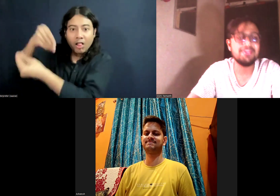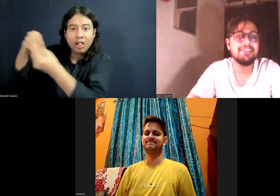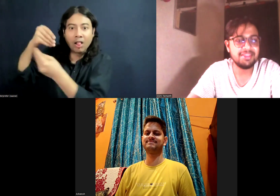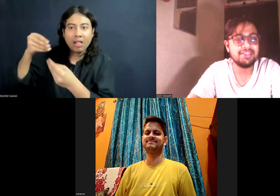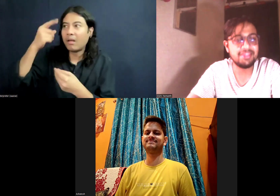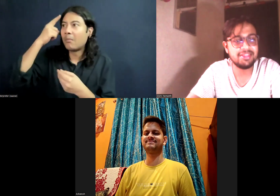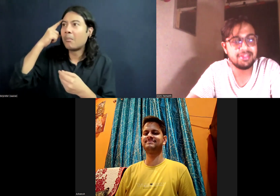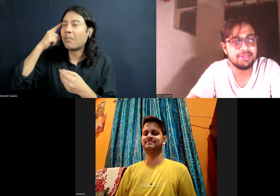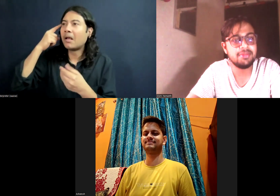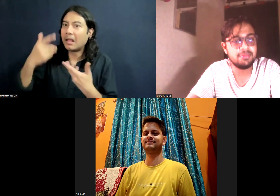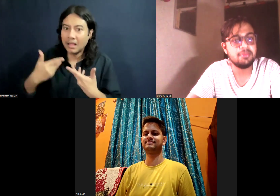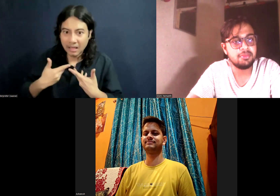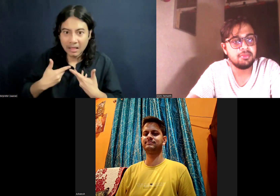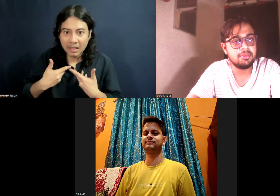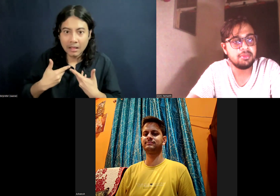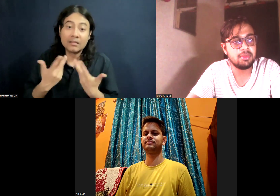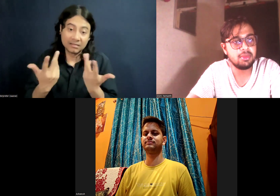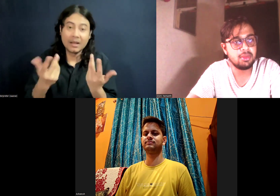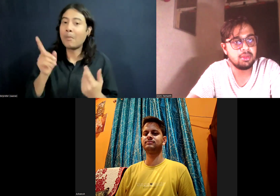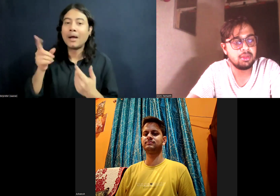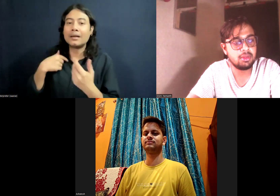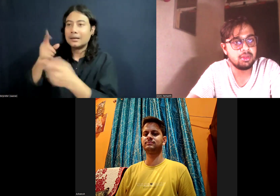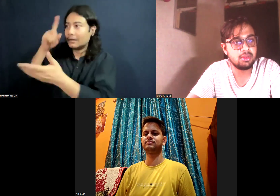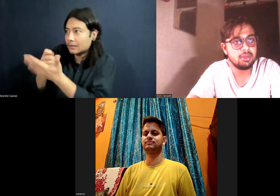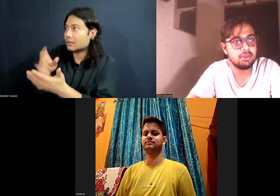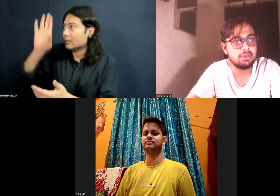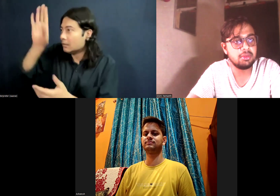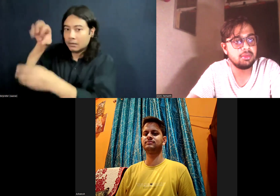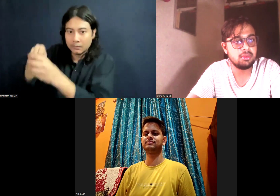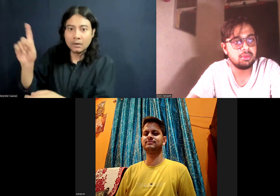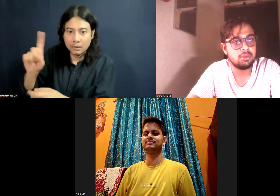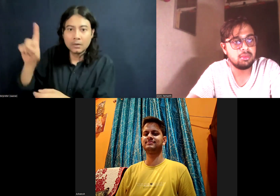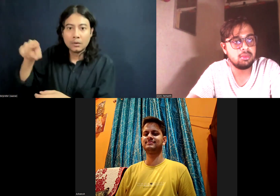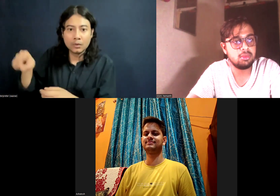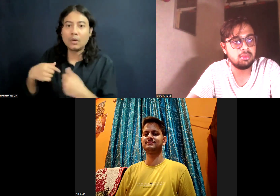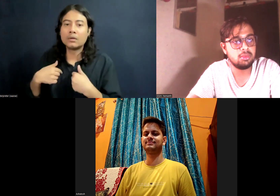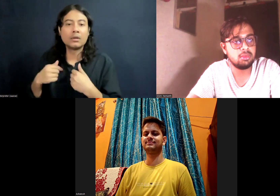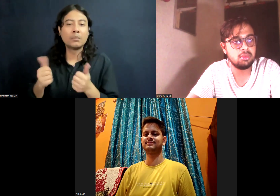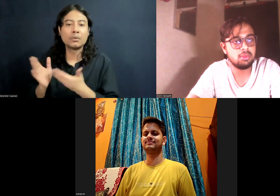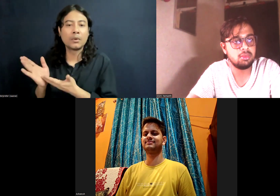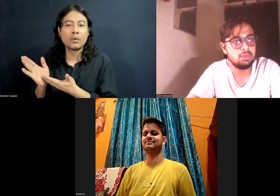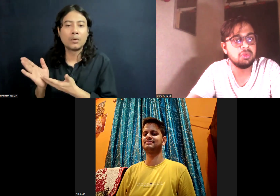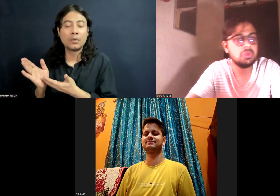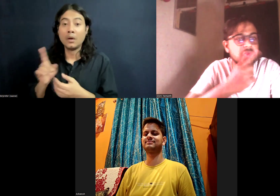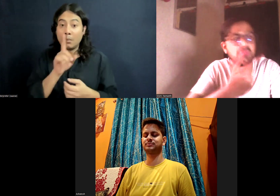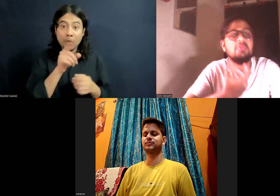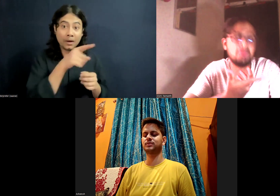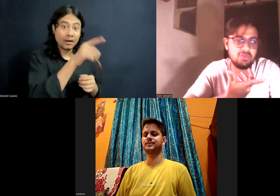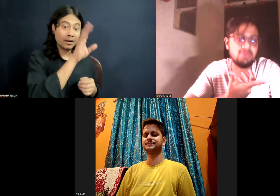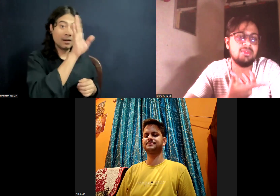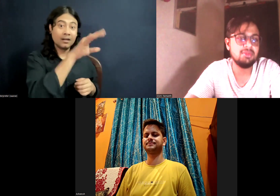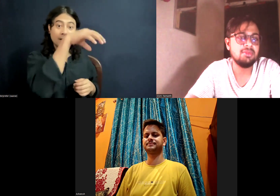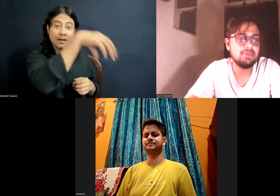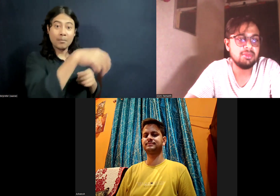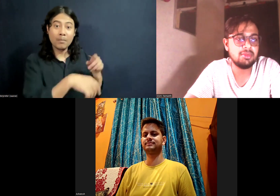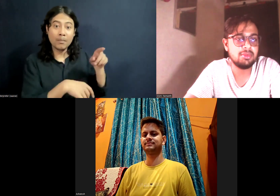choice we have is that if you are giving to some temple where the intention is pure, and yet you are giving